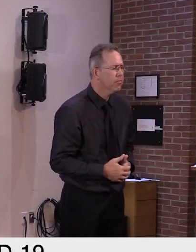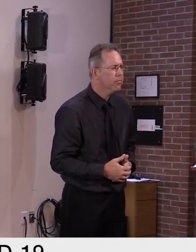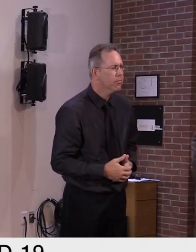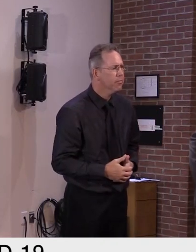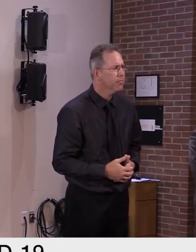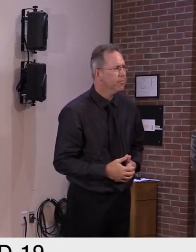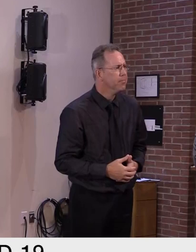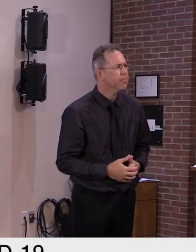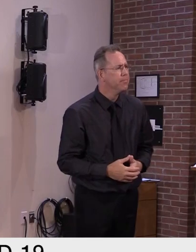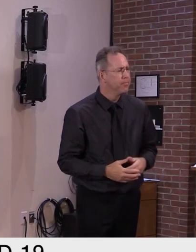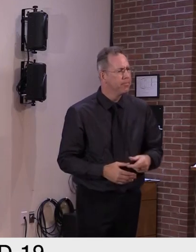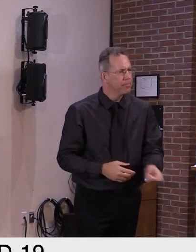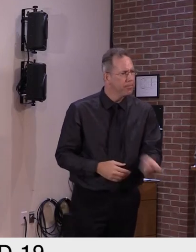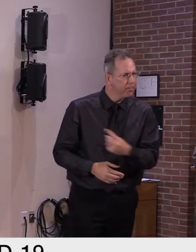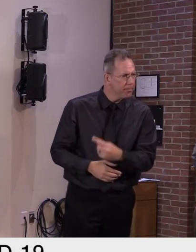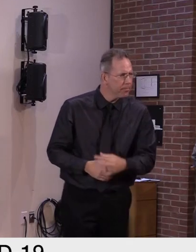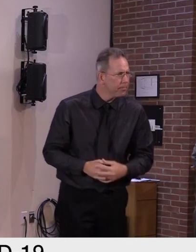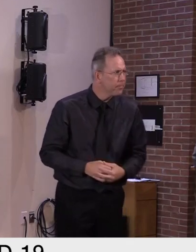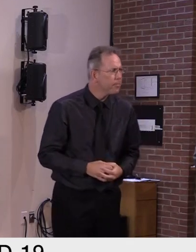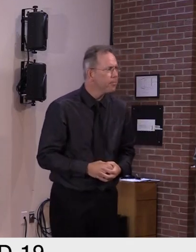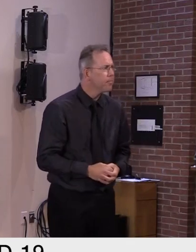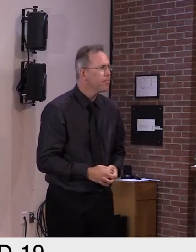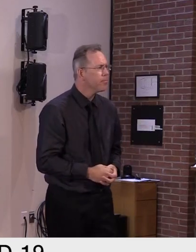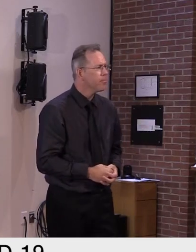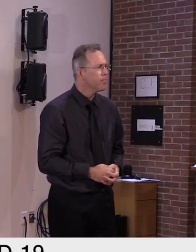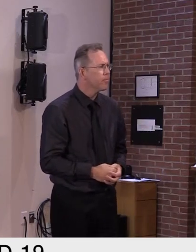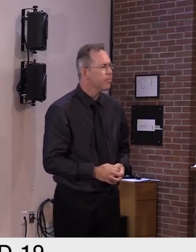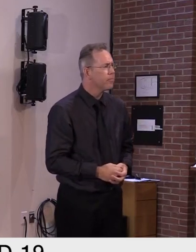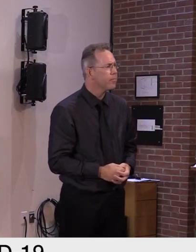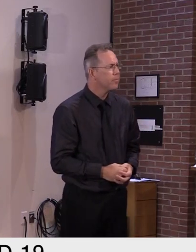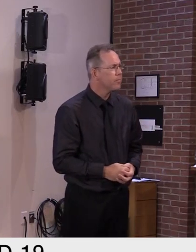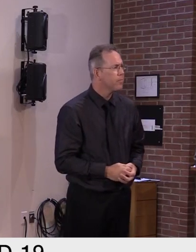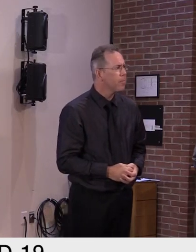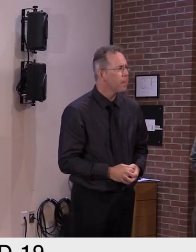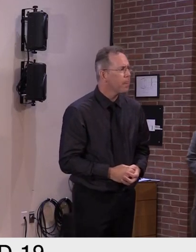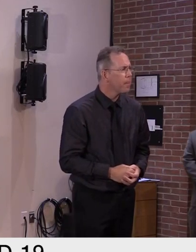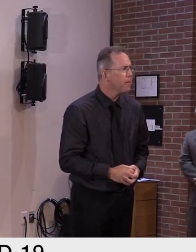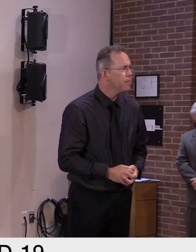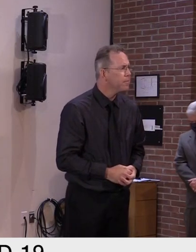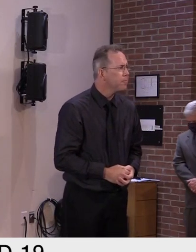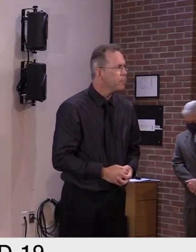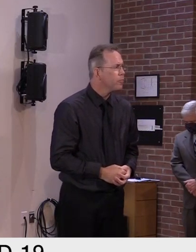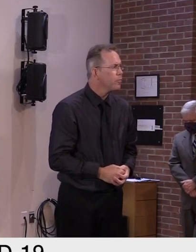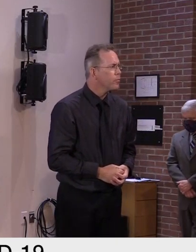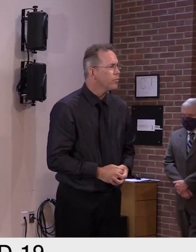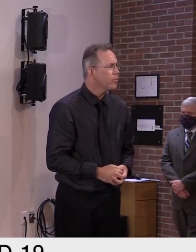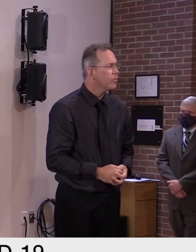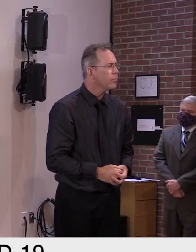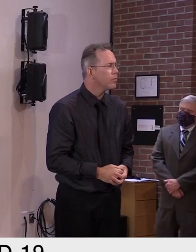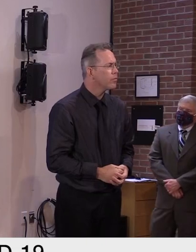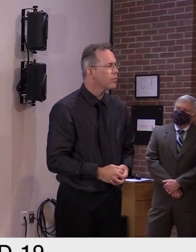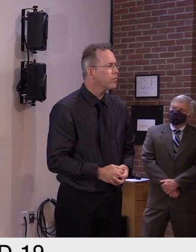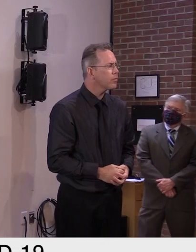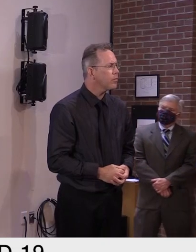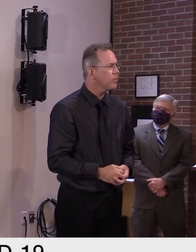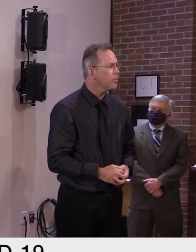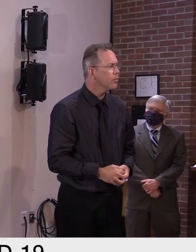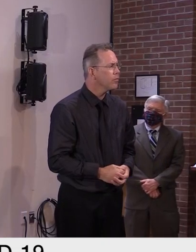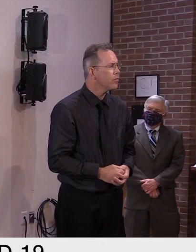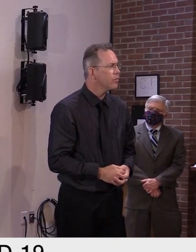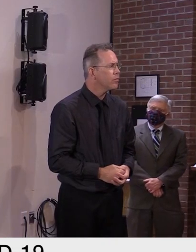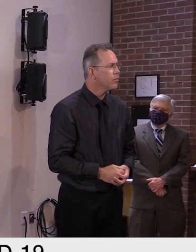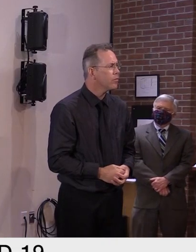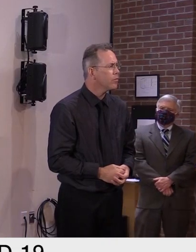contact tracing, this outbreak was perhaps connected more to social activities outside of the game or travel. Could